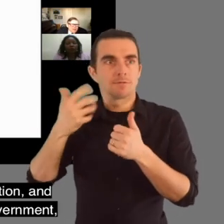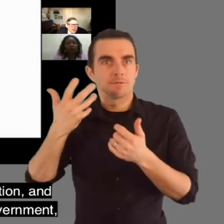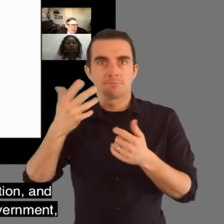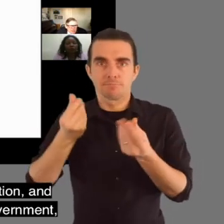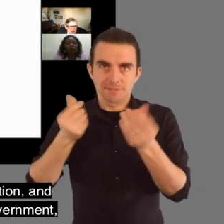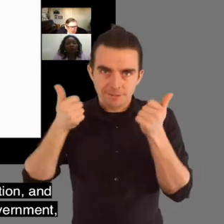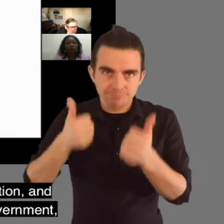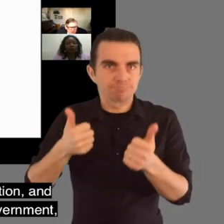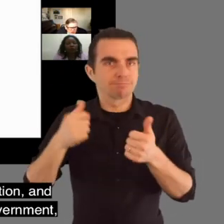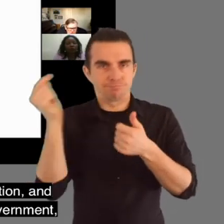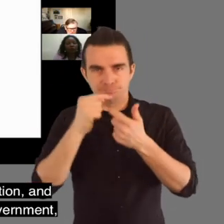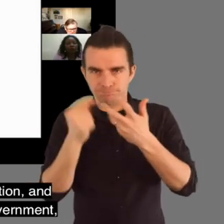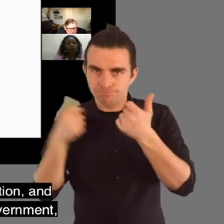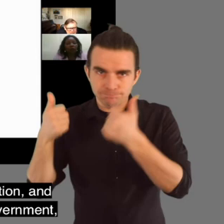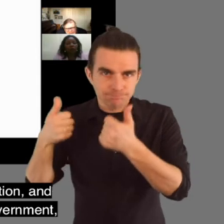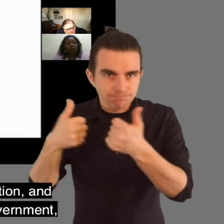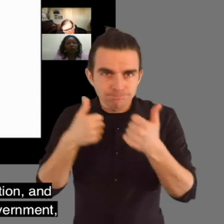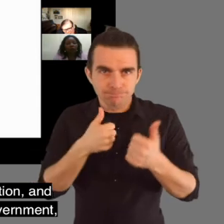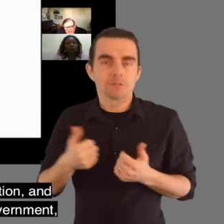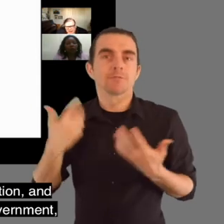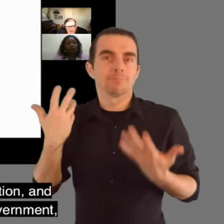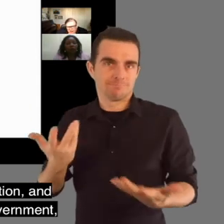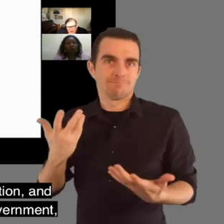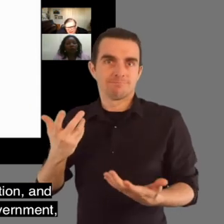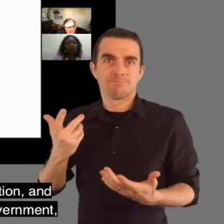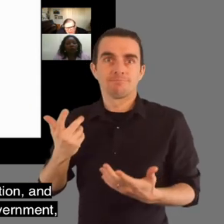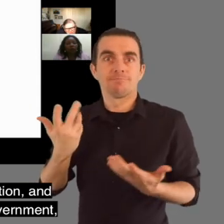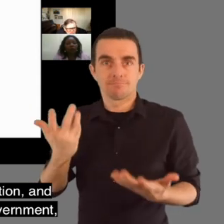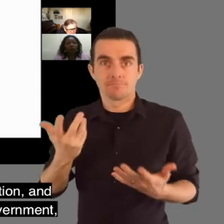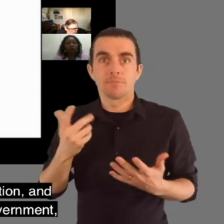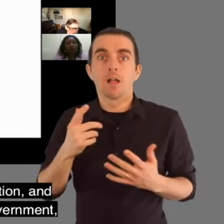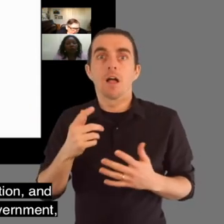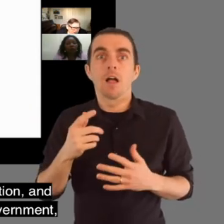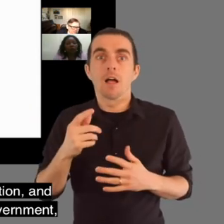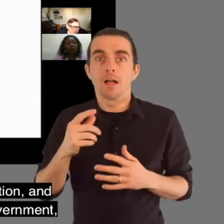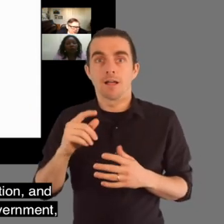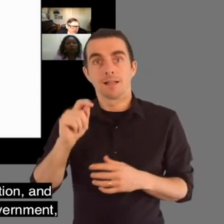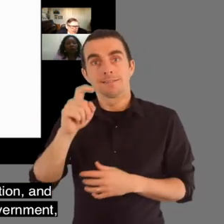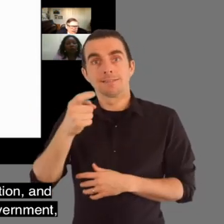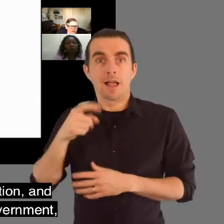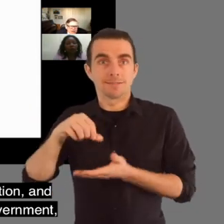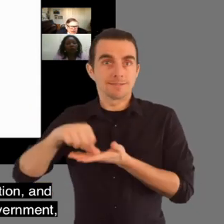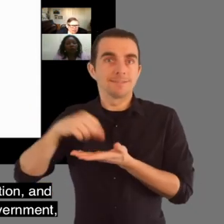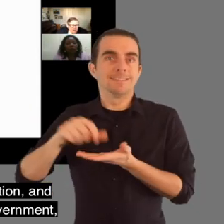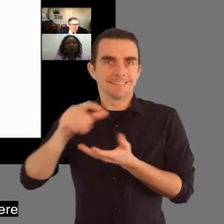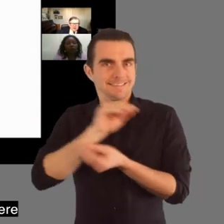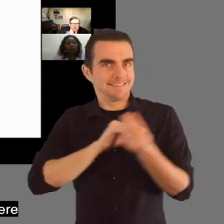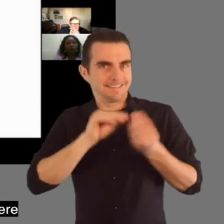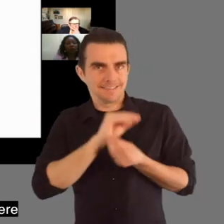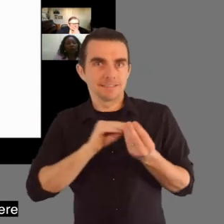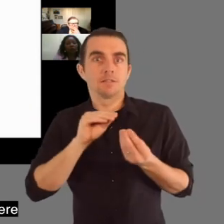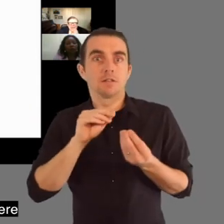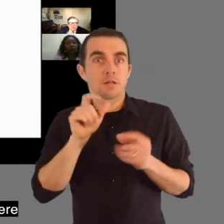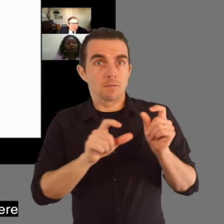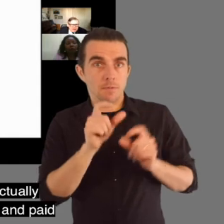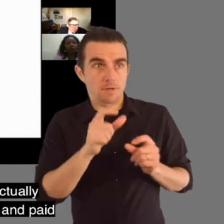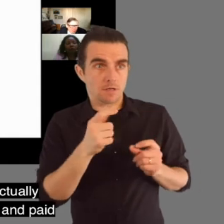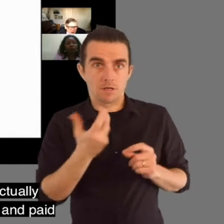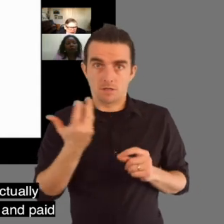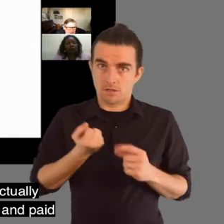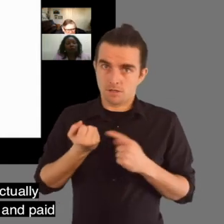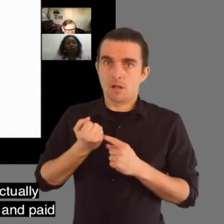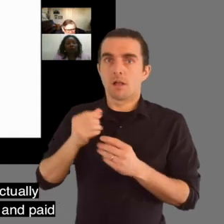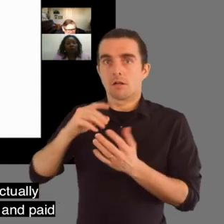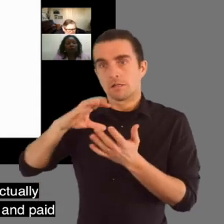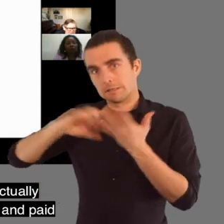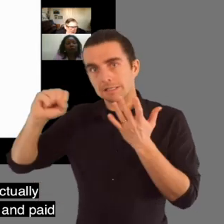improves their market position, and it also improves things for the government, because of course then there is a